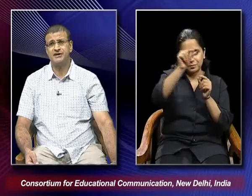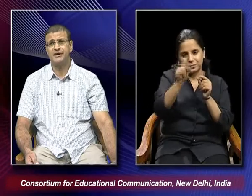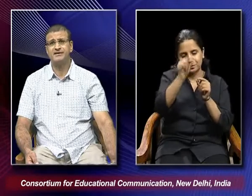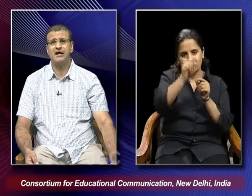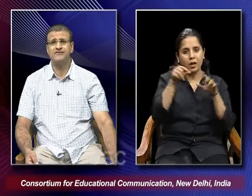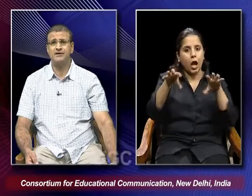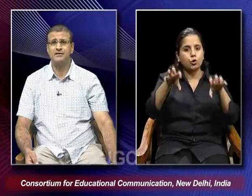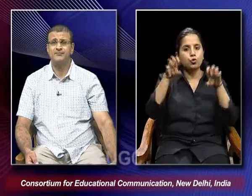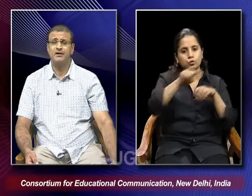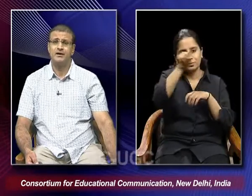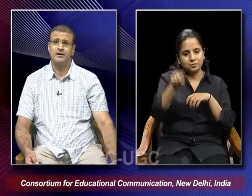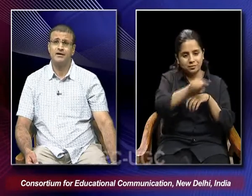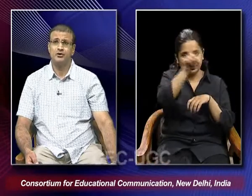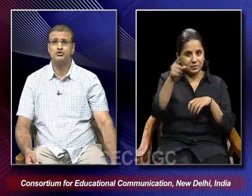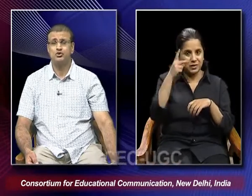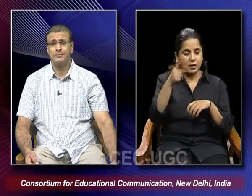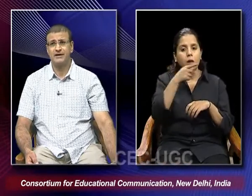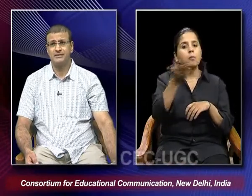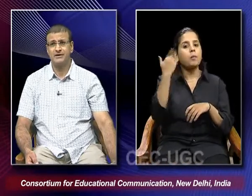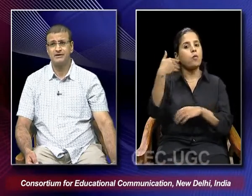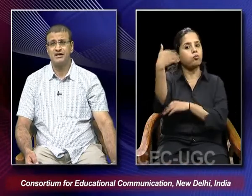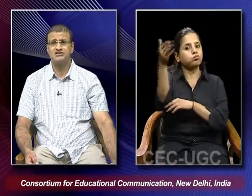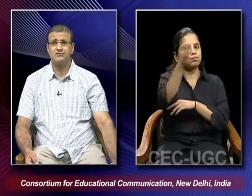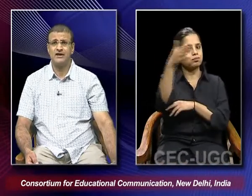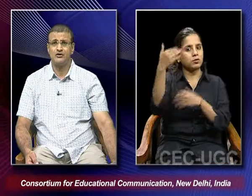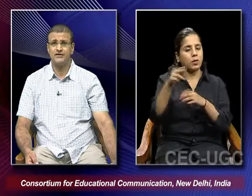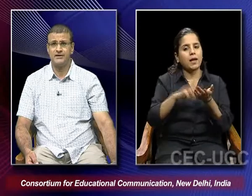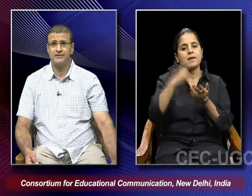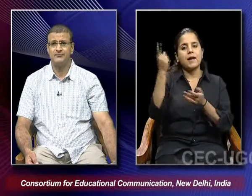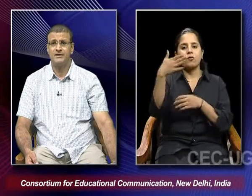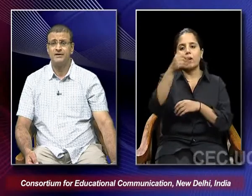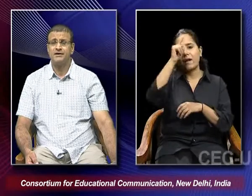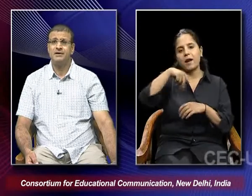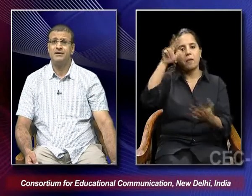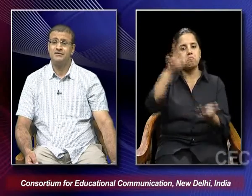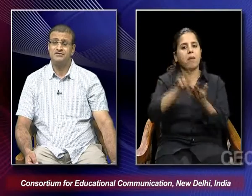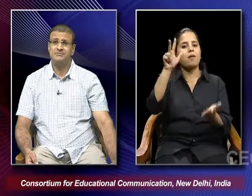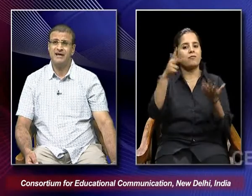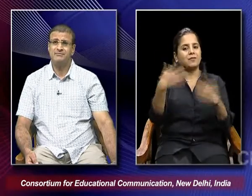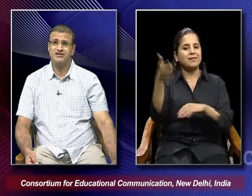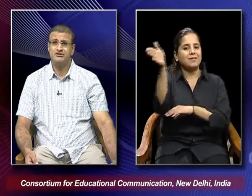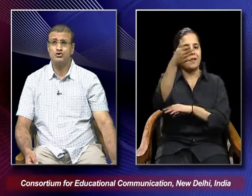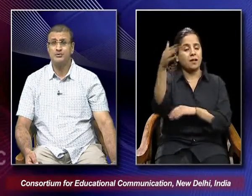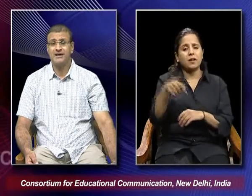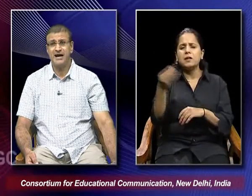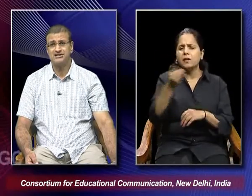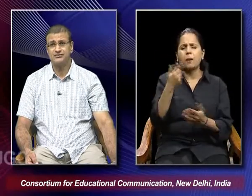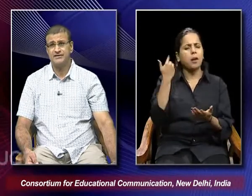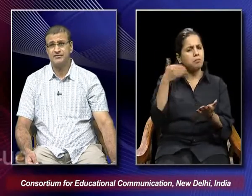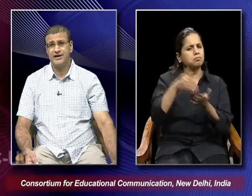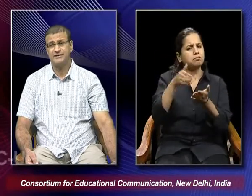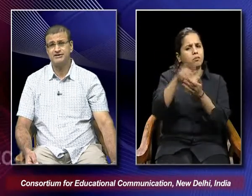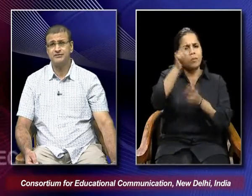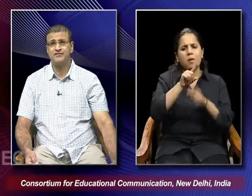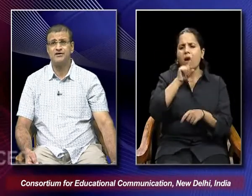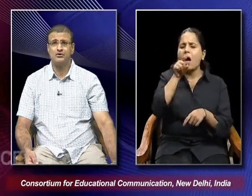hoisted, and thereafter it also became the national flag of India. Sometimes it has also been asked